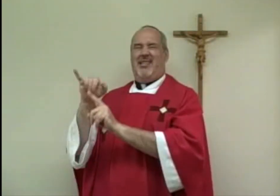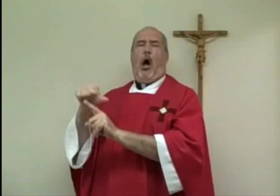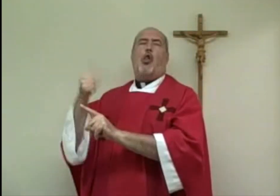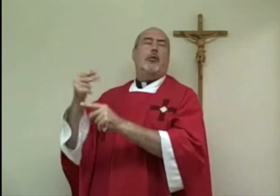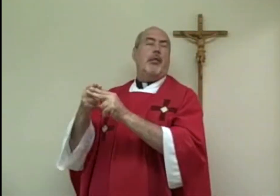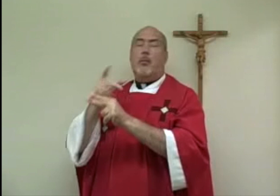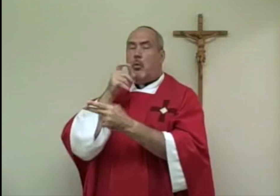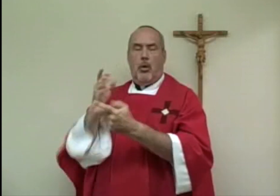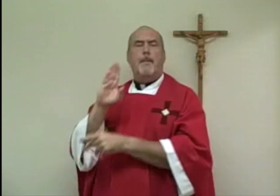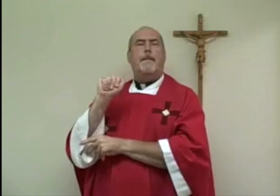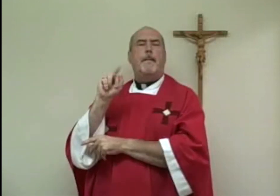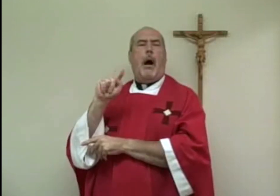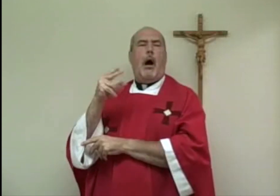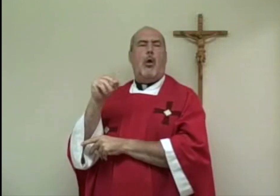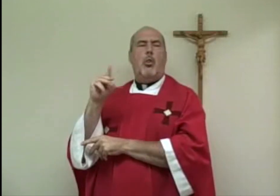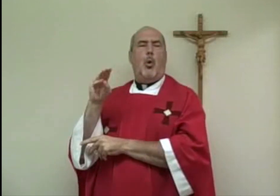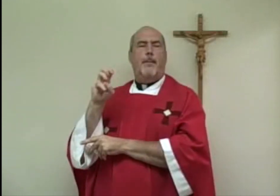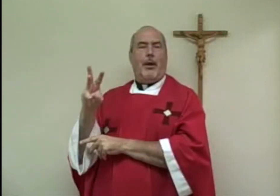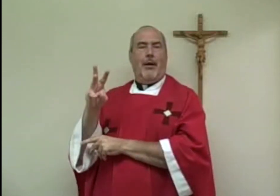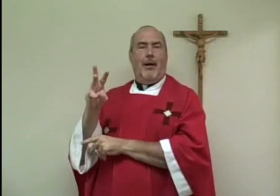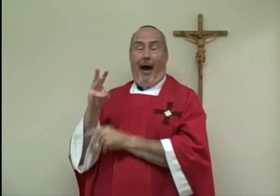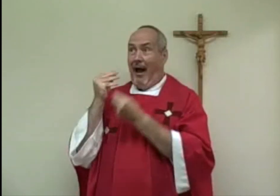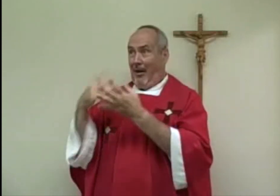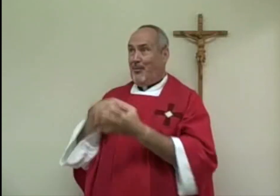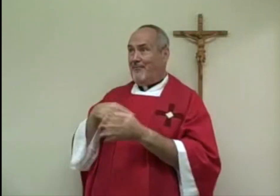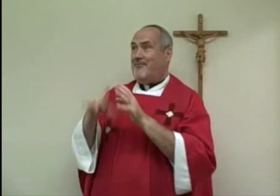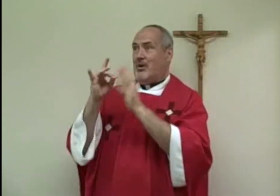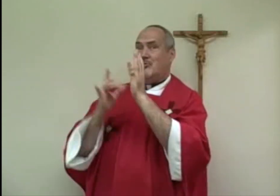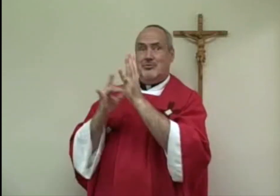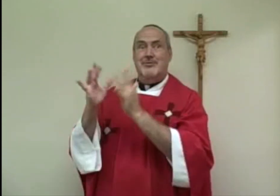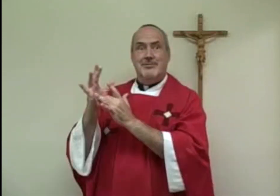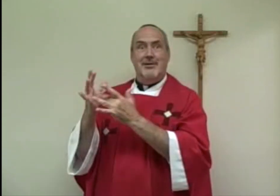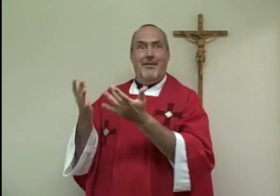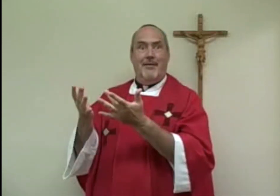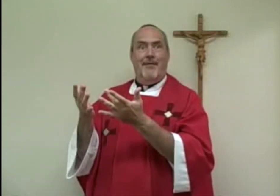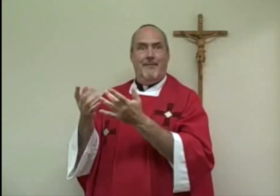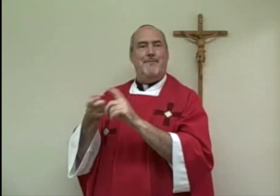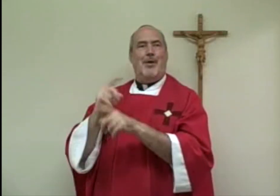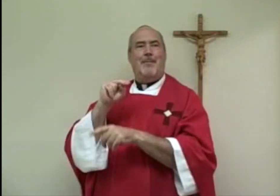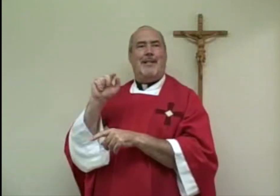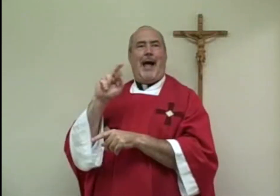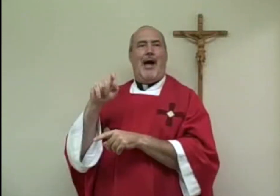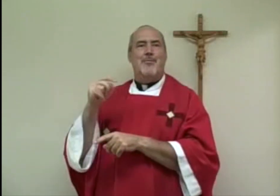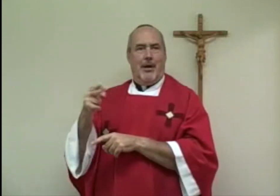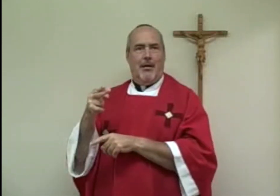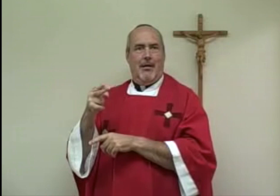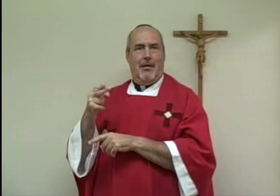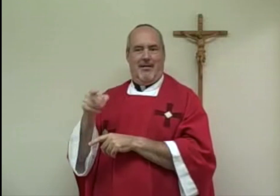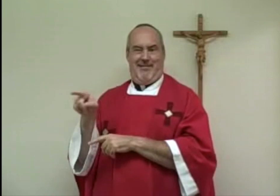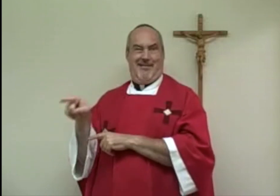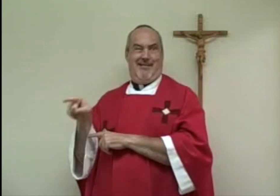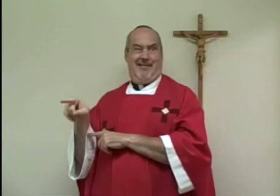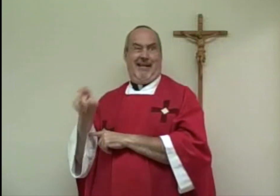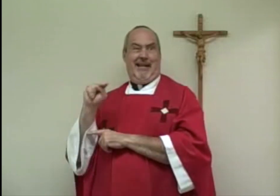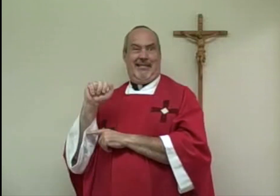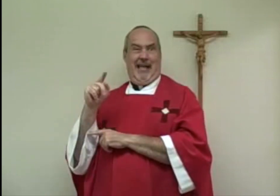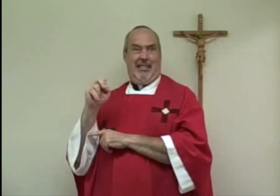to Nathanael, who was also called Bartholomew. And he said, Jesus from Nazareth is here.